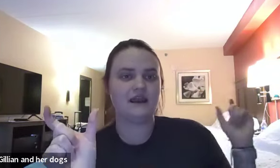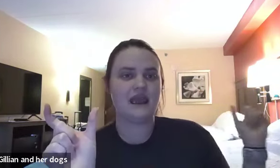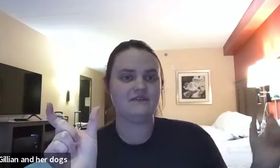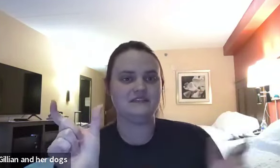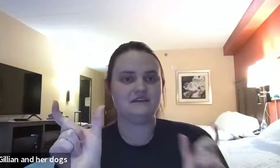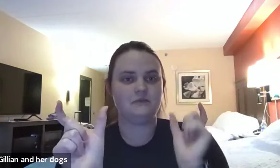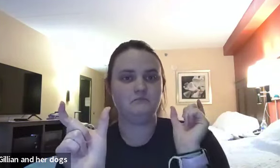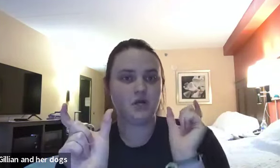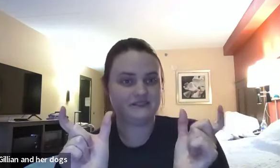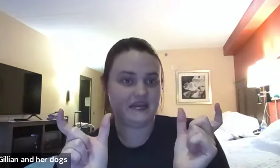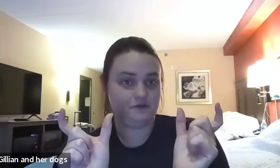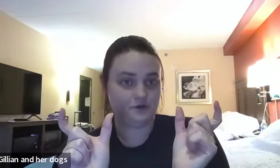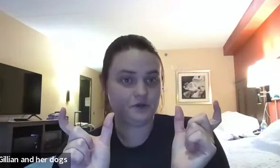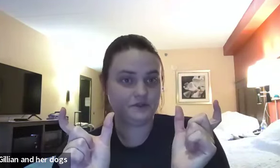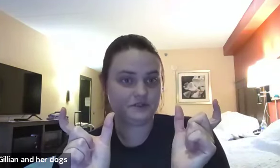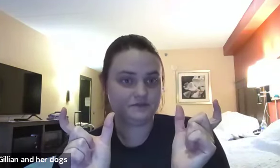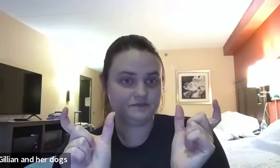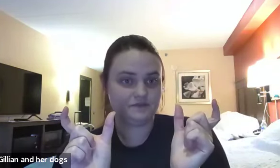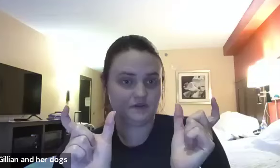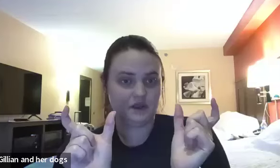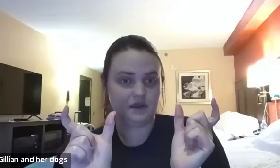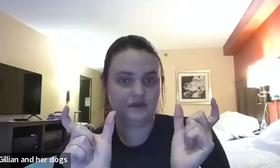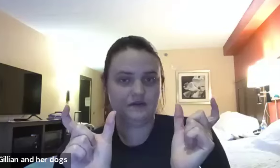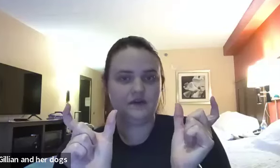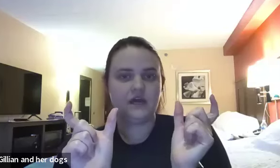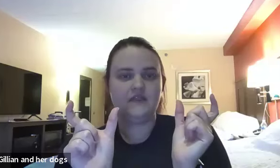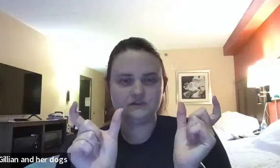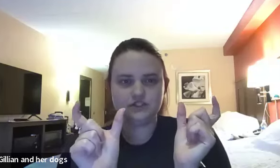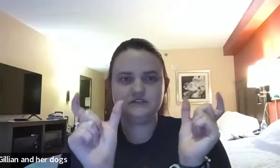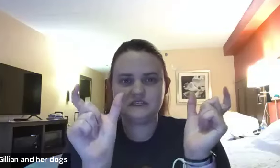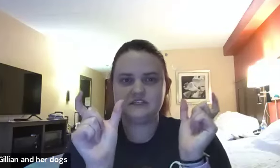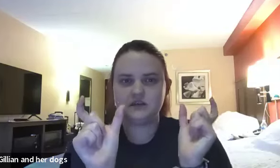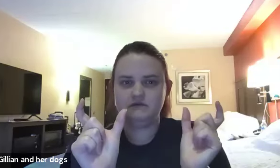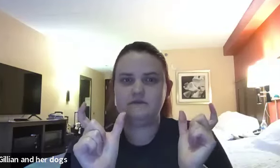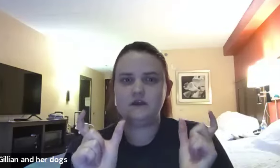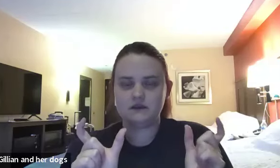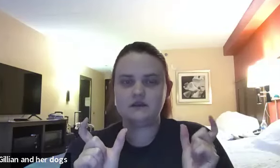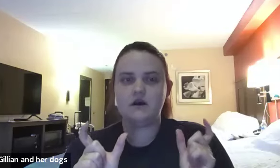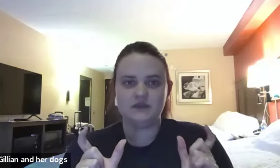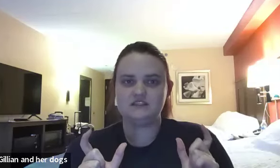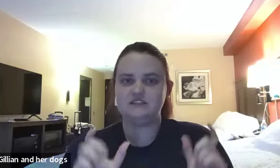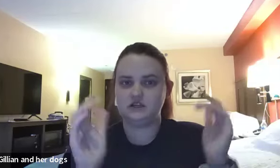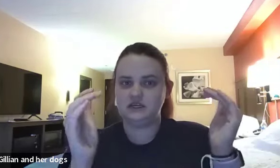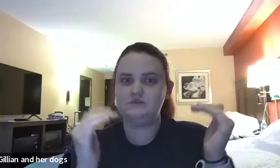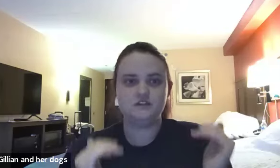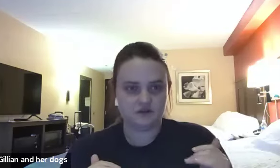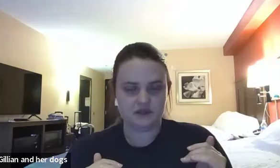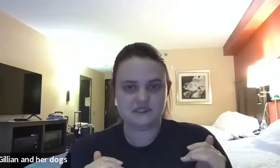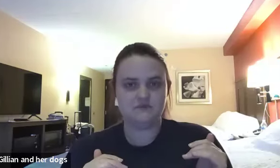going to add this sign person afterwards. Okay. And that's what you're seeing is going to be very common is it's going to keep doing that same thing